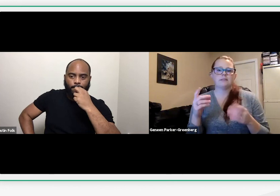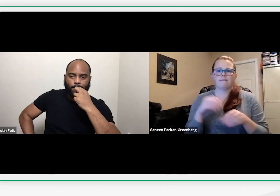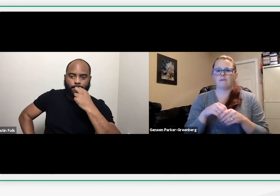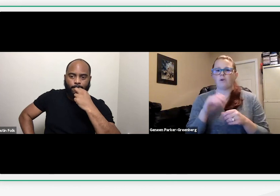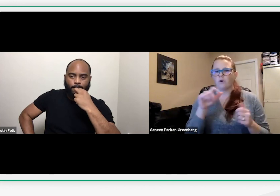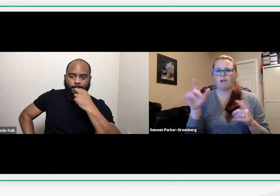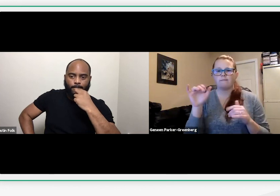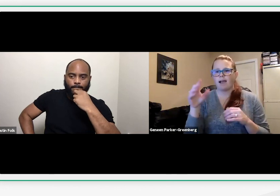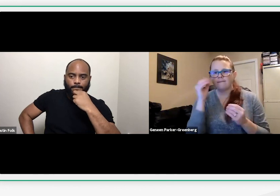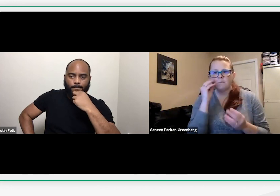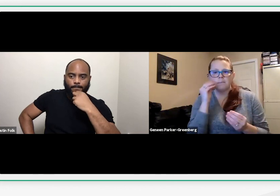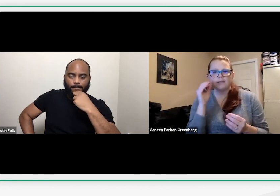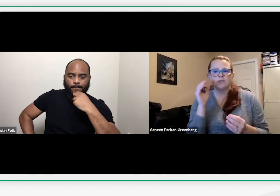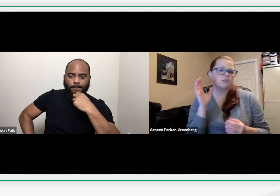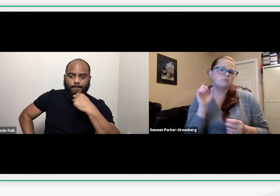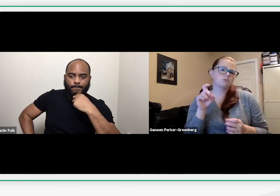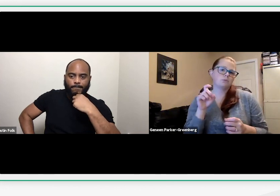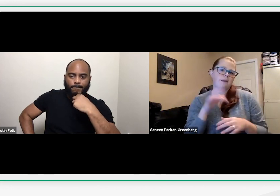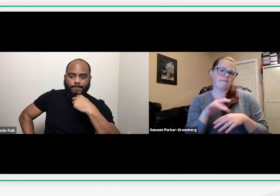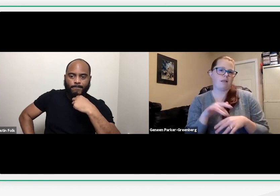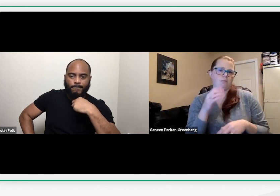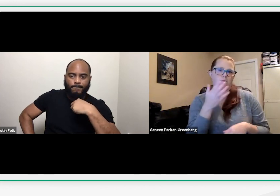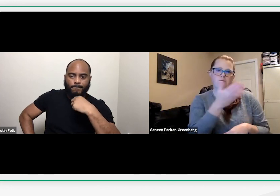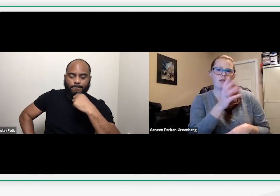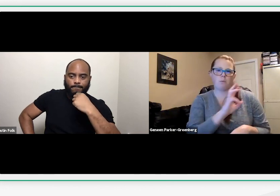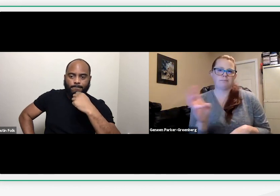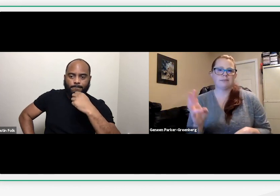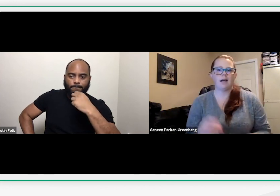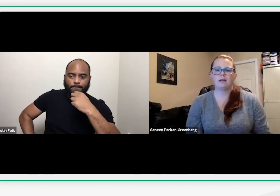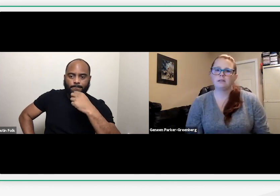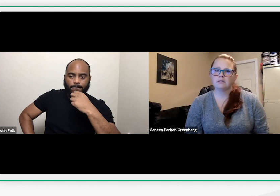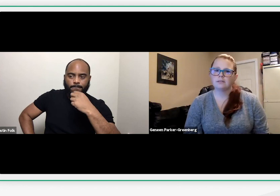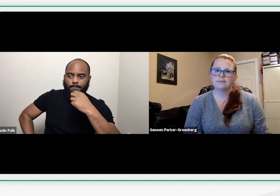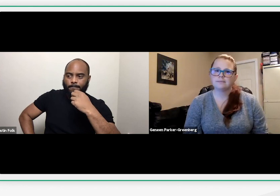how much you owe in fees, late fees, and all of that information.